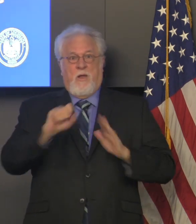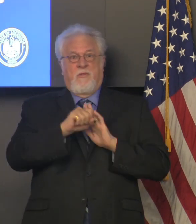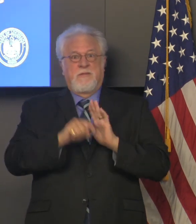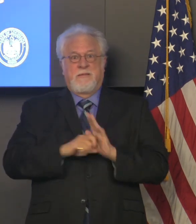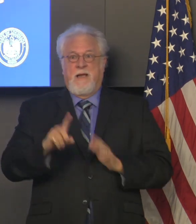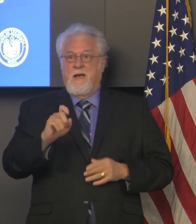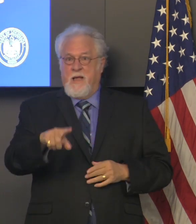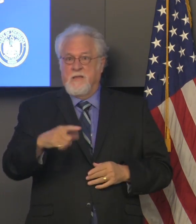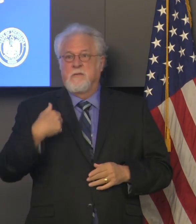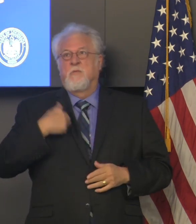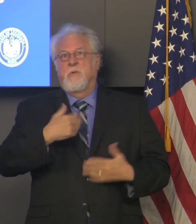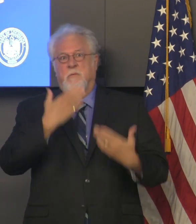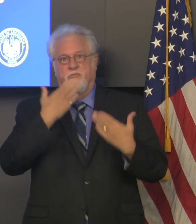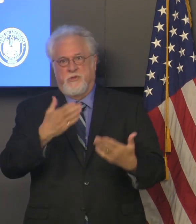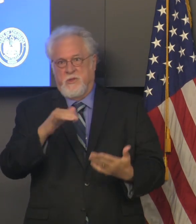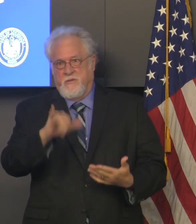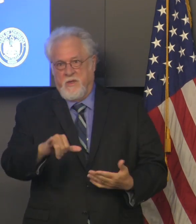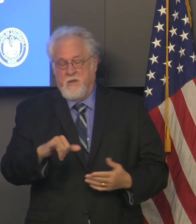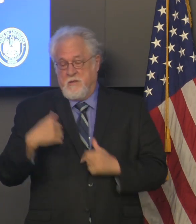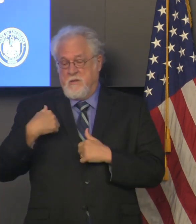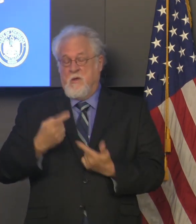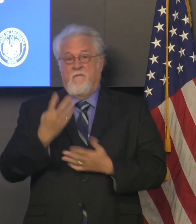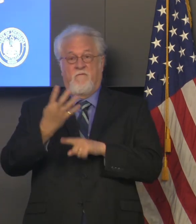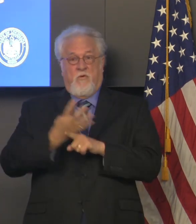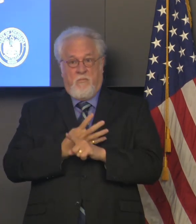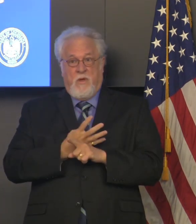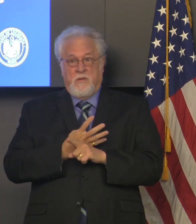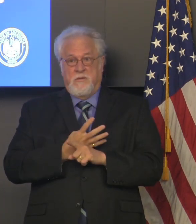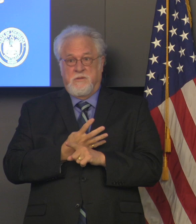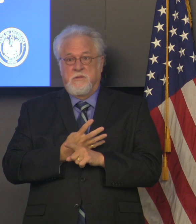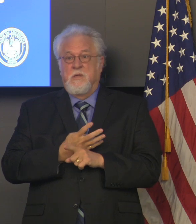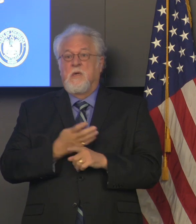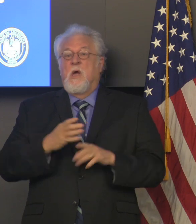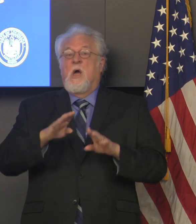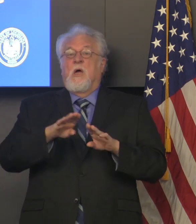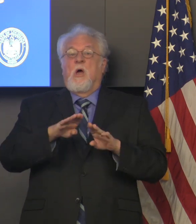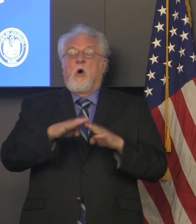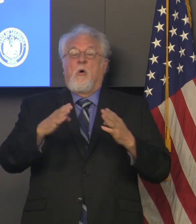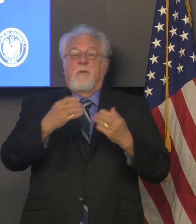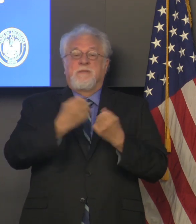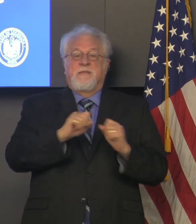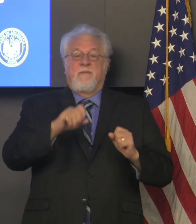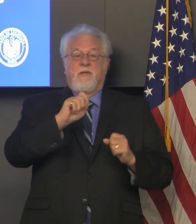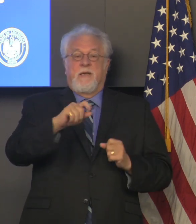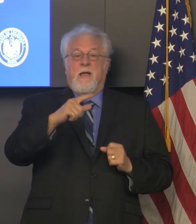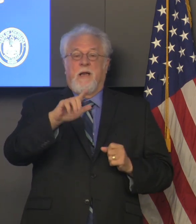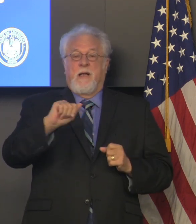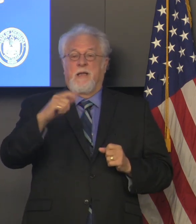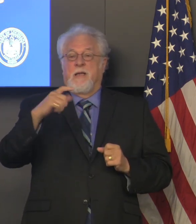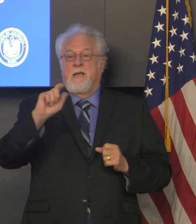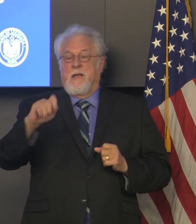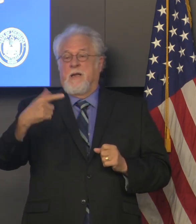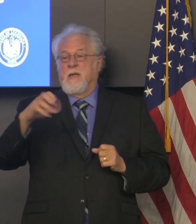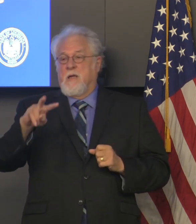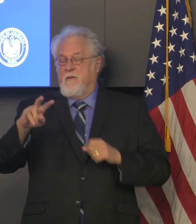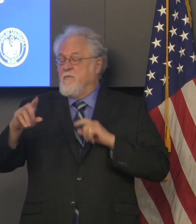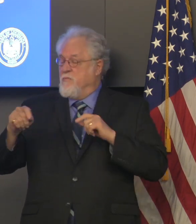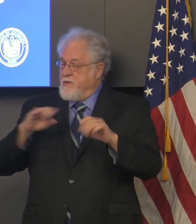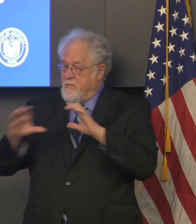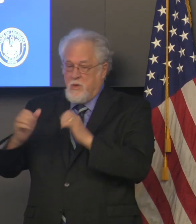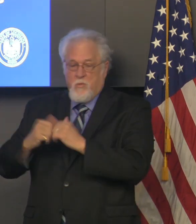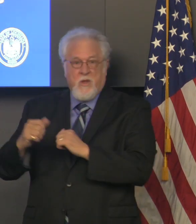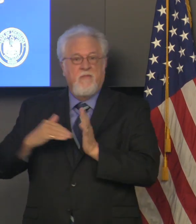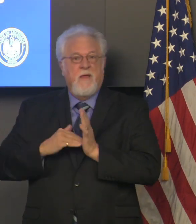and we certainly appreciate that. Over the past 4 months through opensafely.la.gov, we've communicated with thousands of